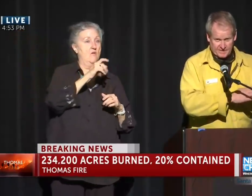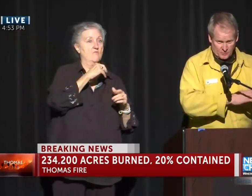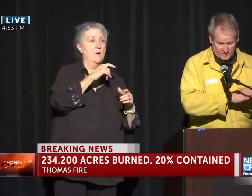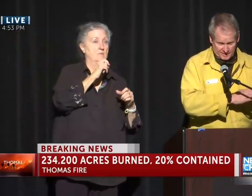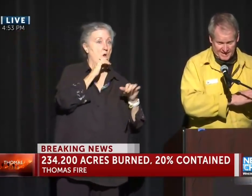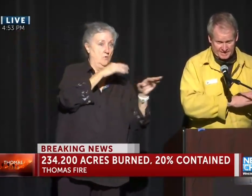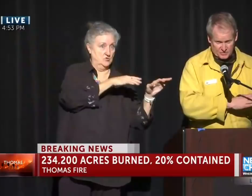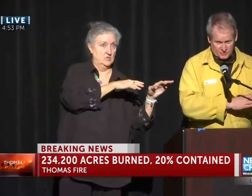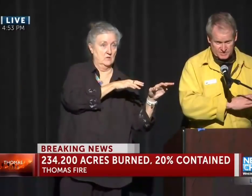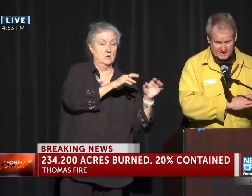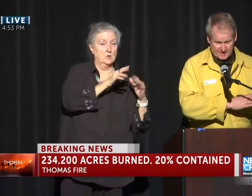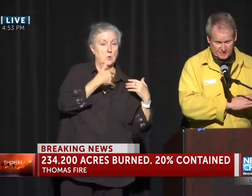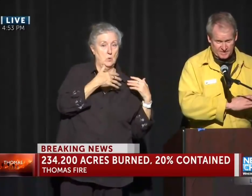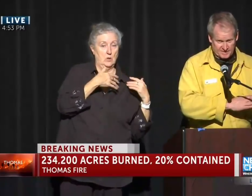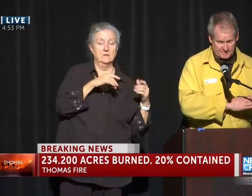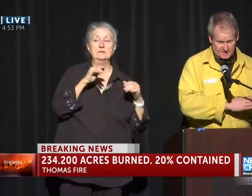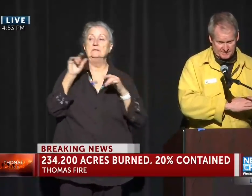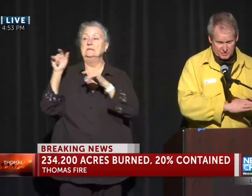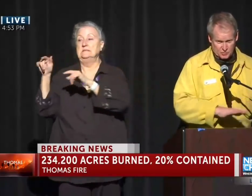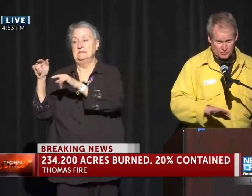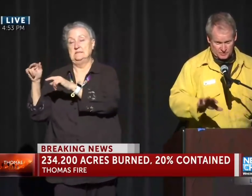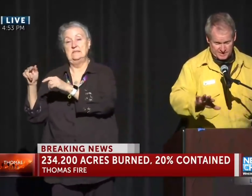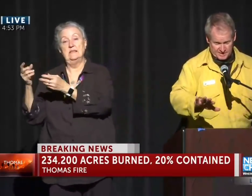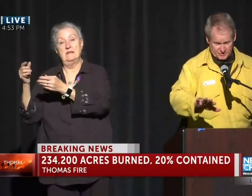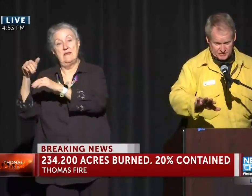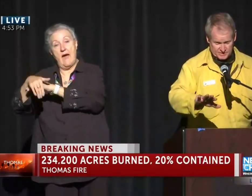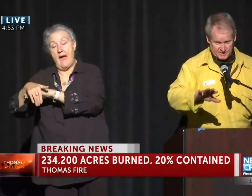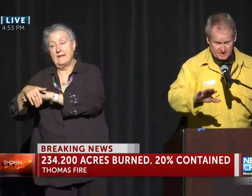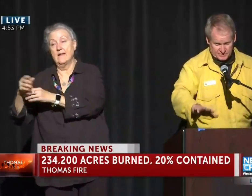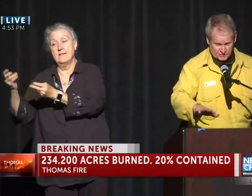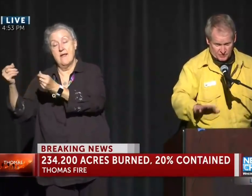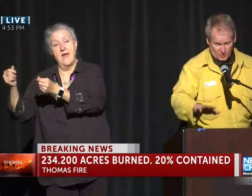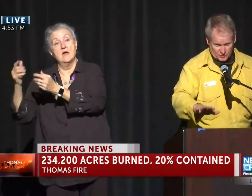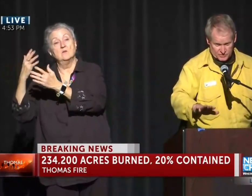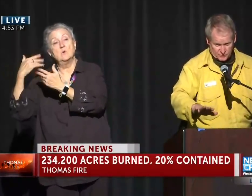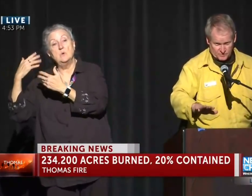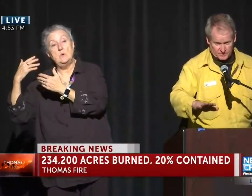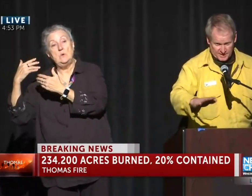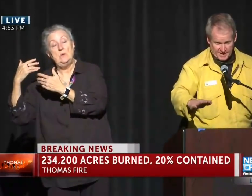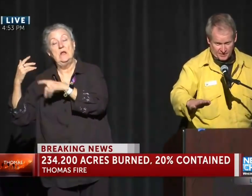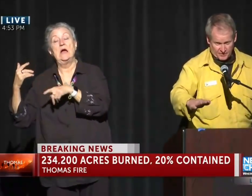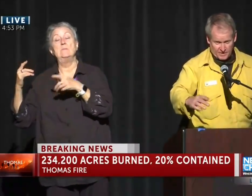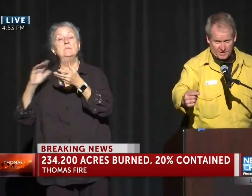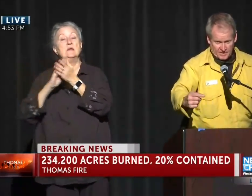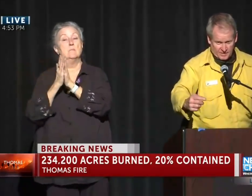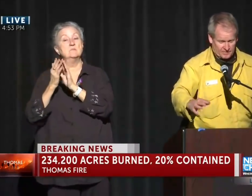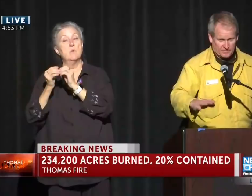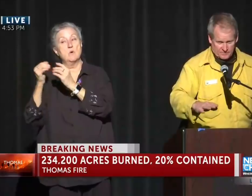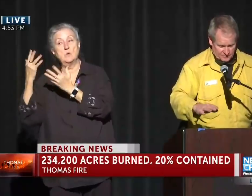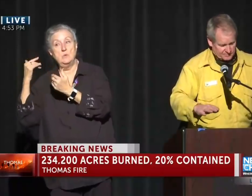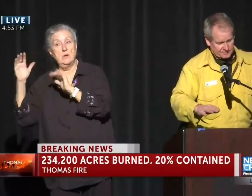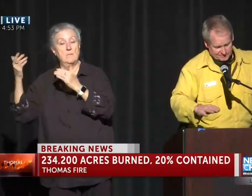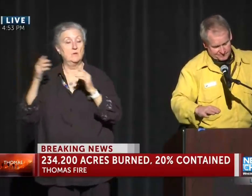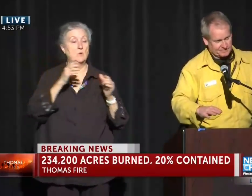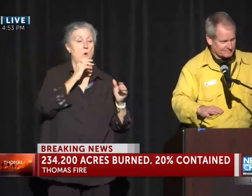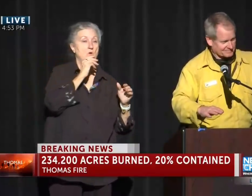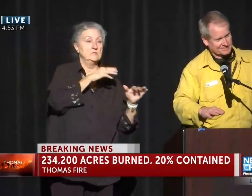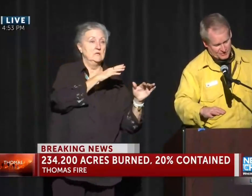At night, when the land cools down, it becomes cooler than the ocean, so the ocean air